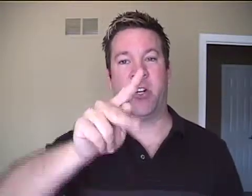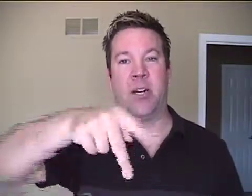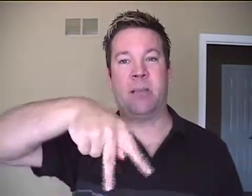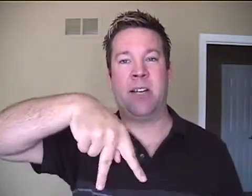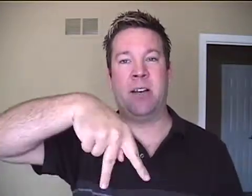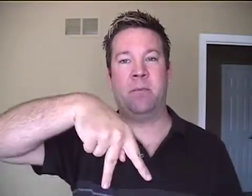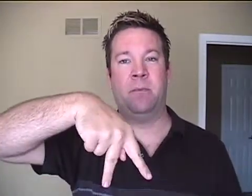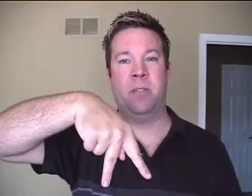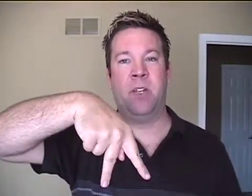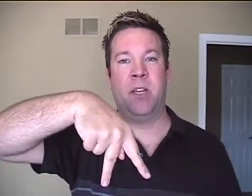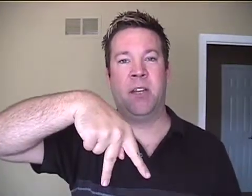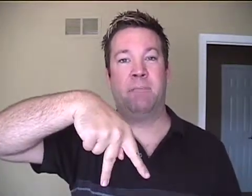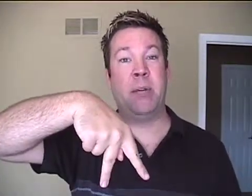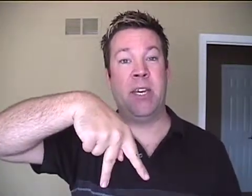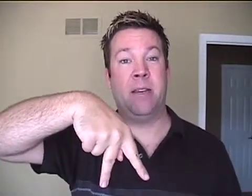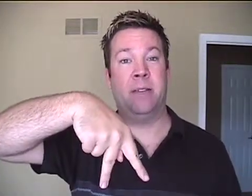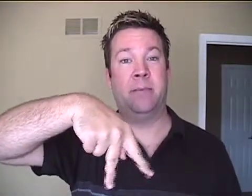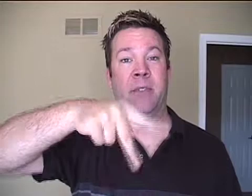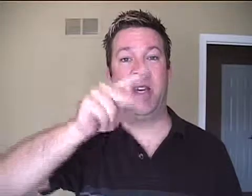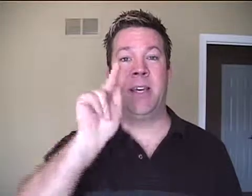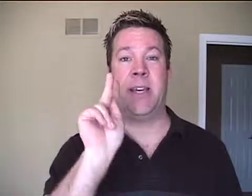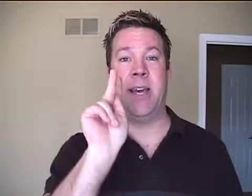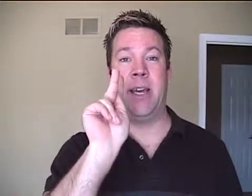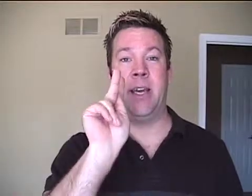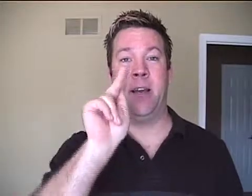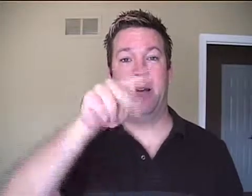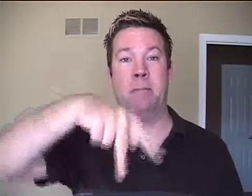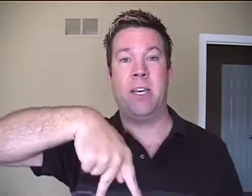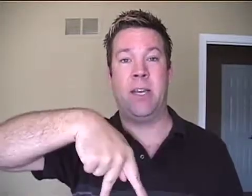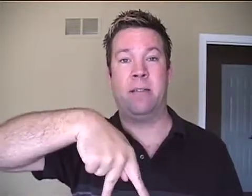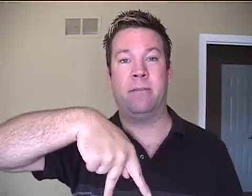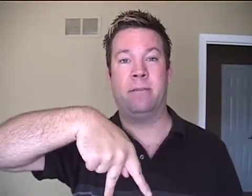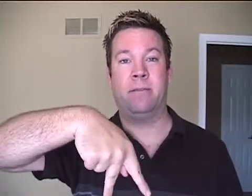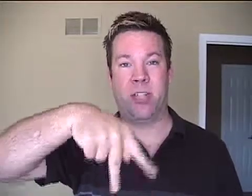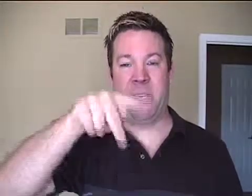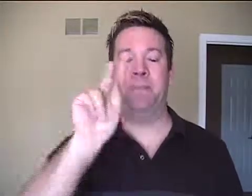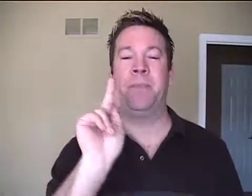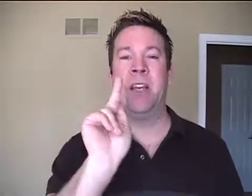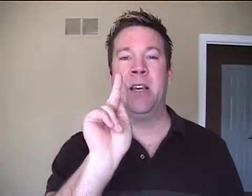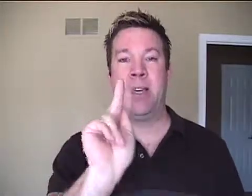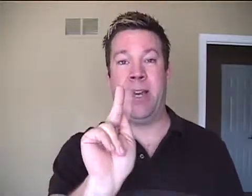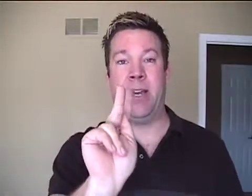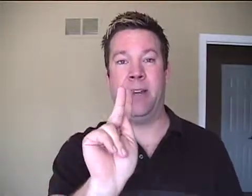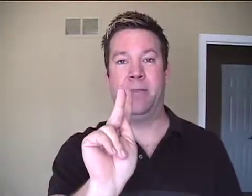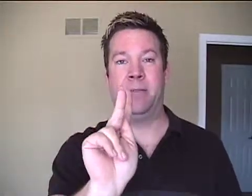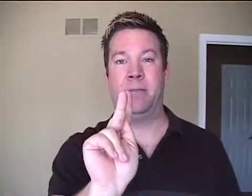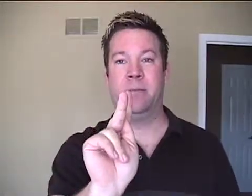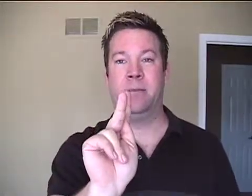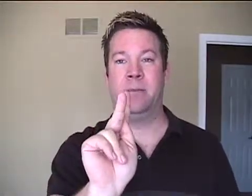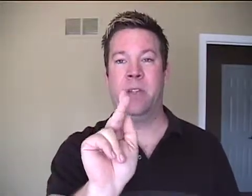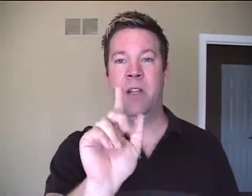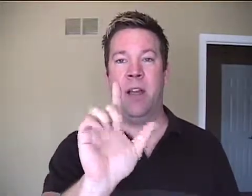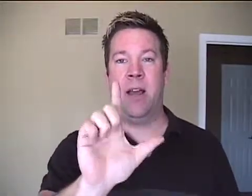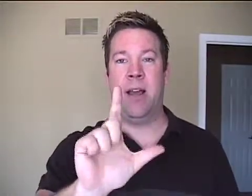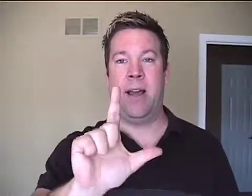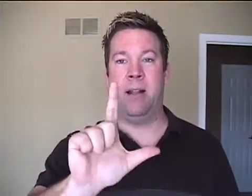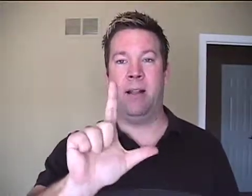it upside down, P. K, P. Okay? K. L.